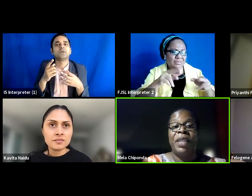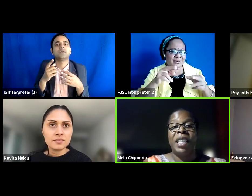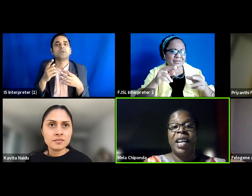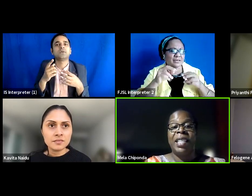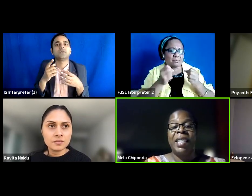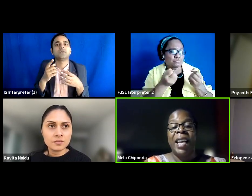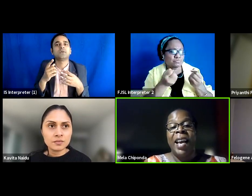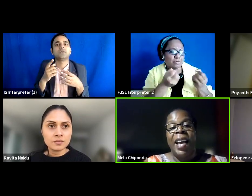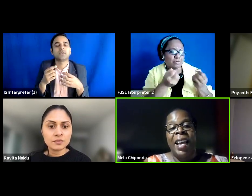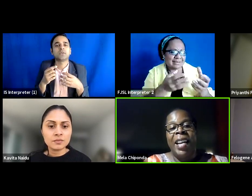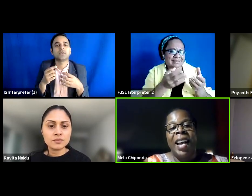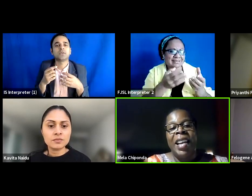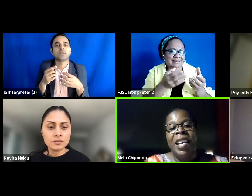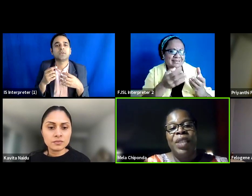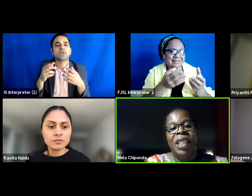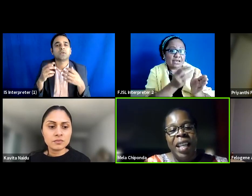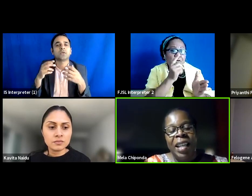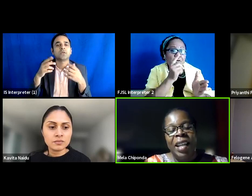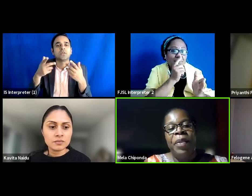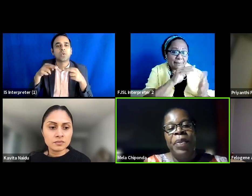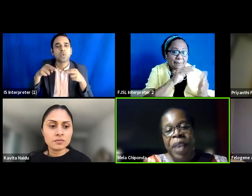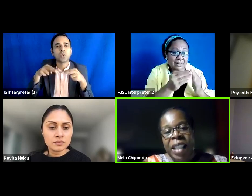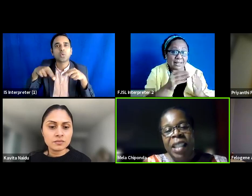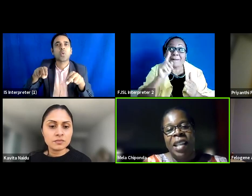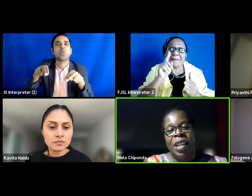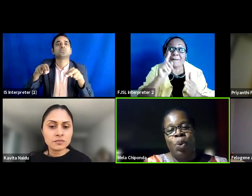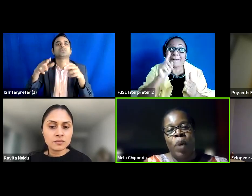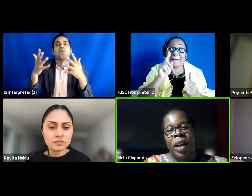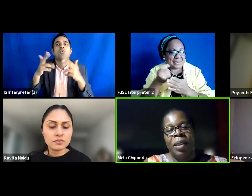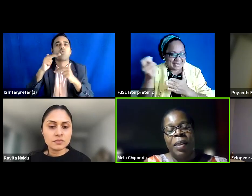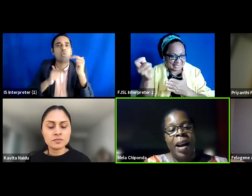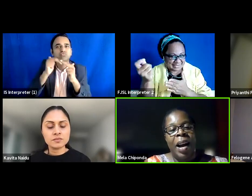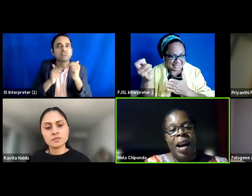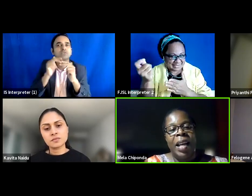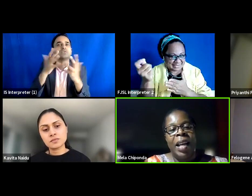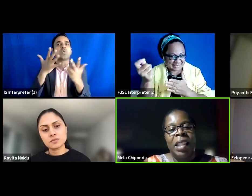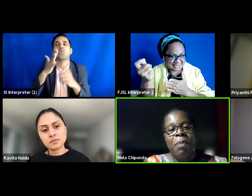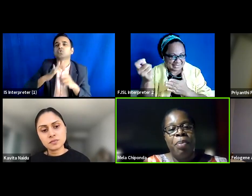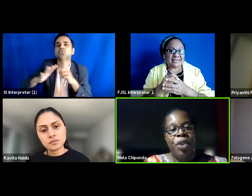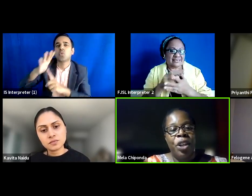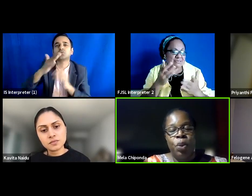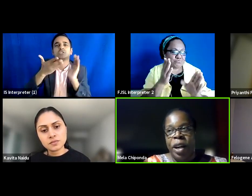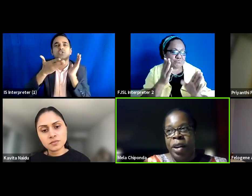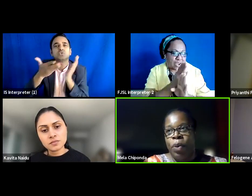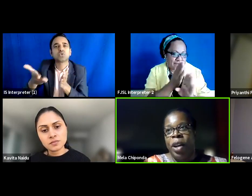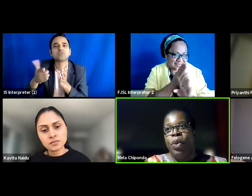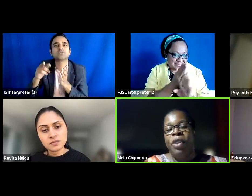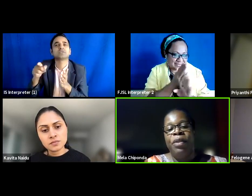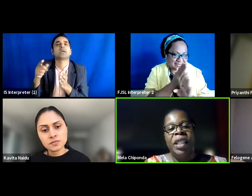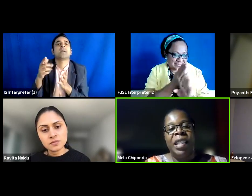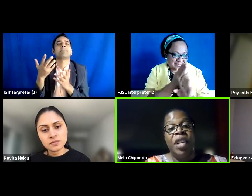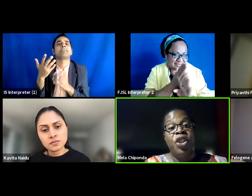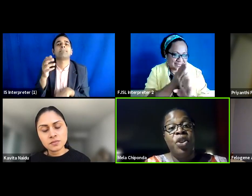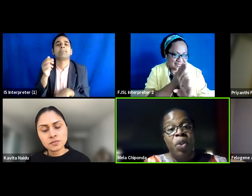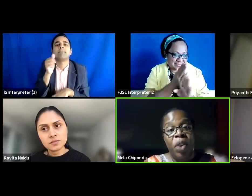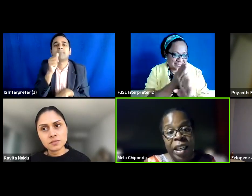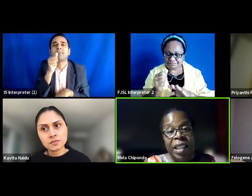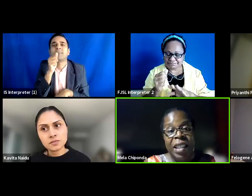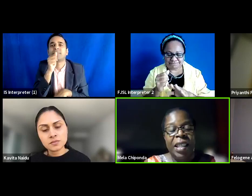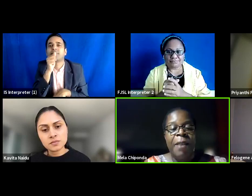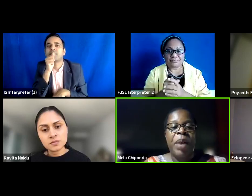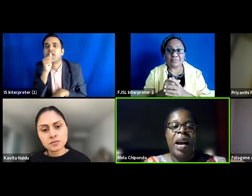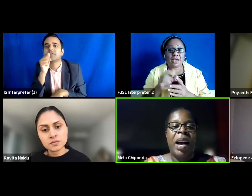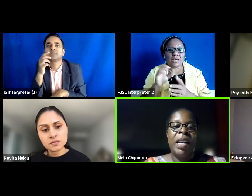all privatized. And I have seen this as well at some point when we visited